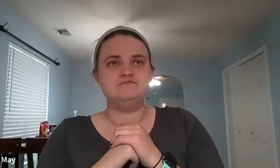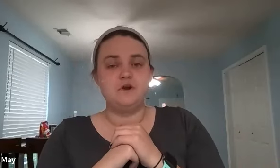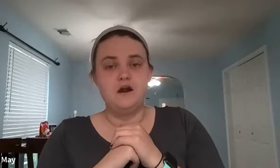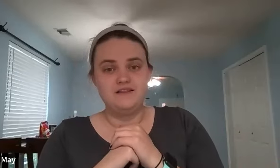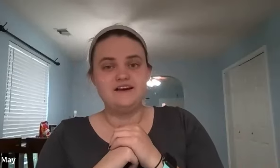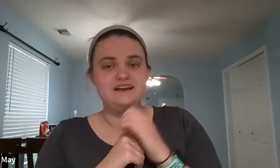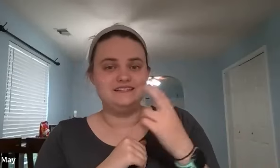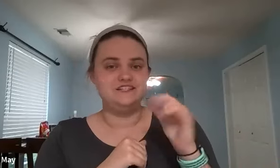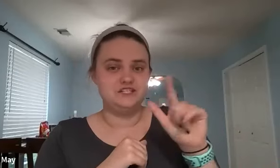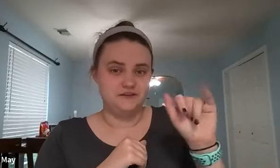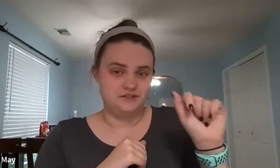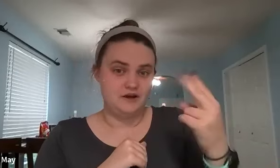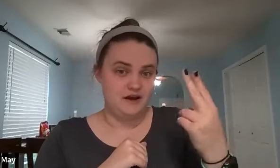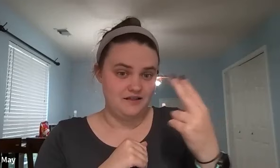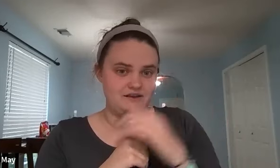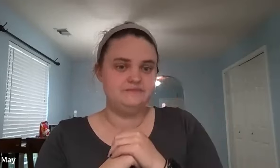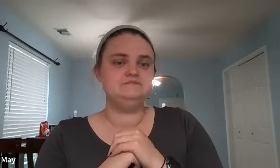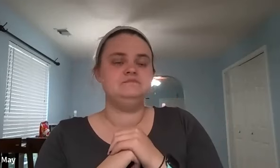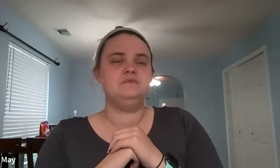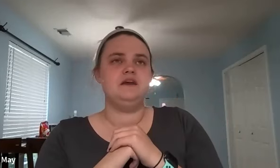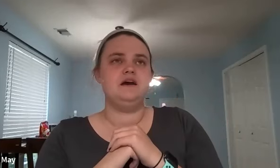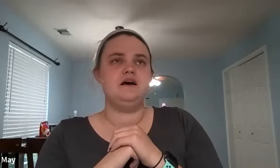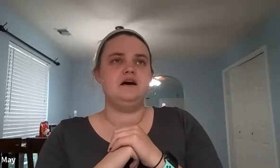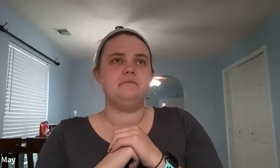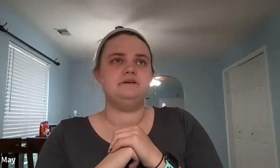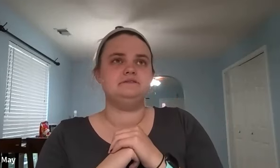For challah, I tend to just fingerspell challah.